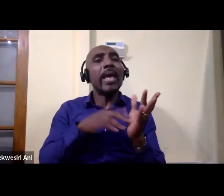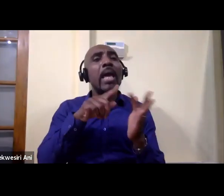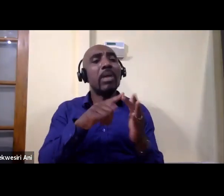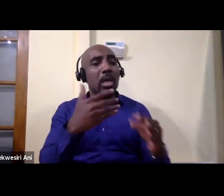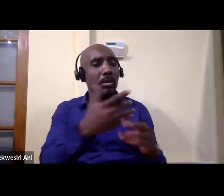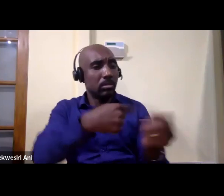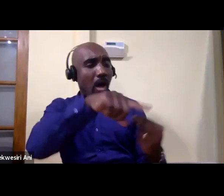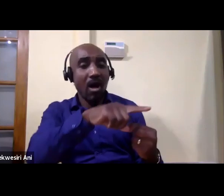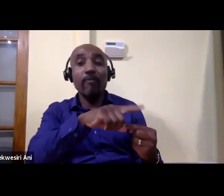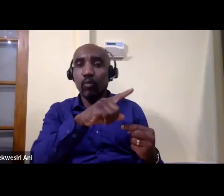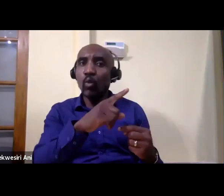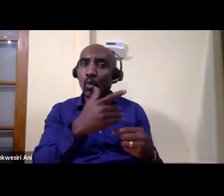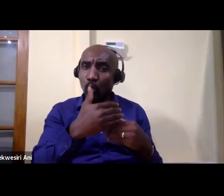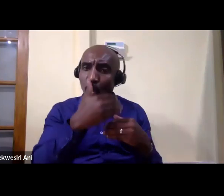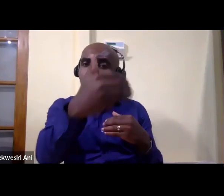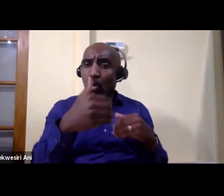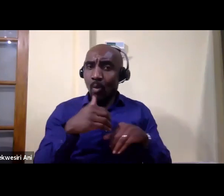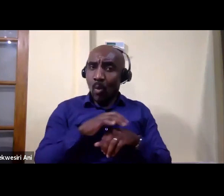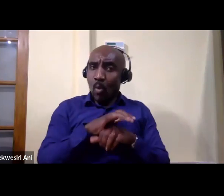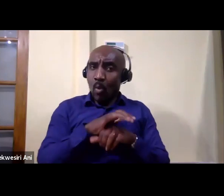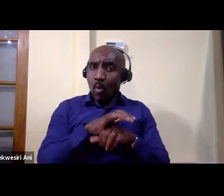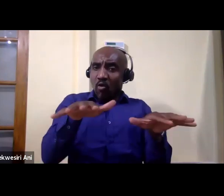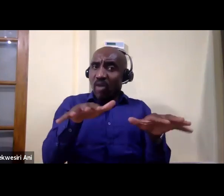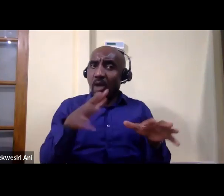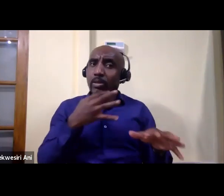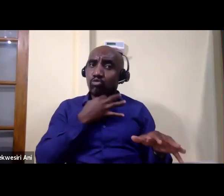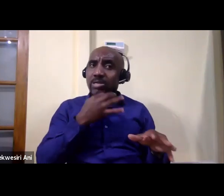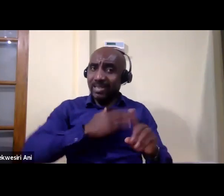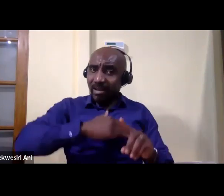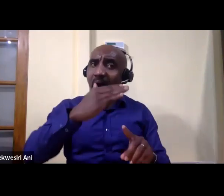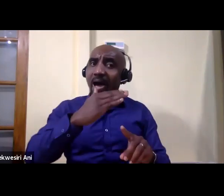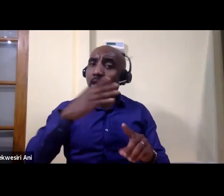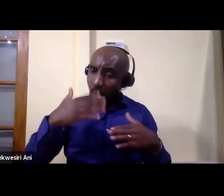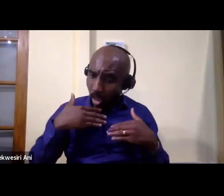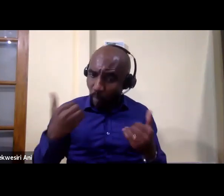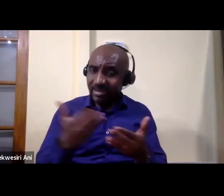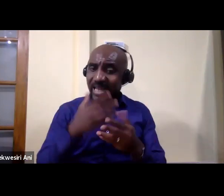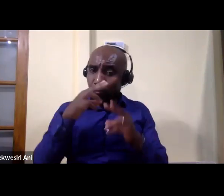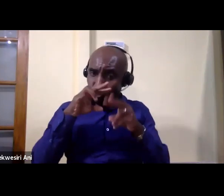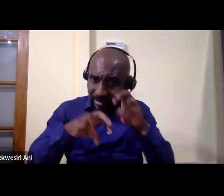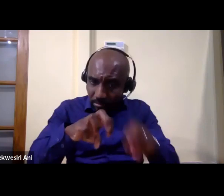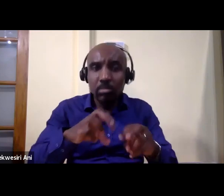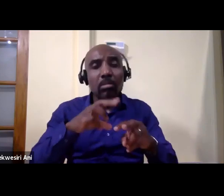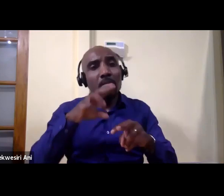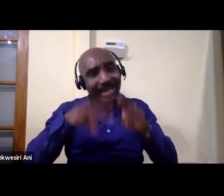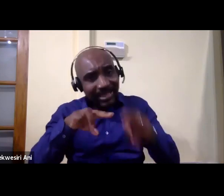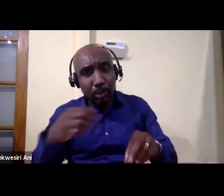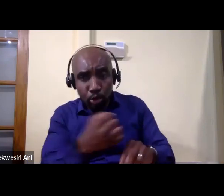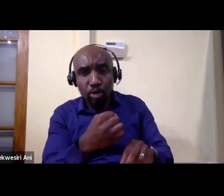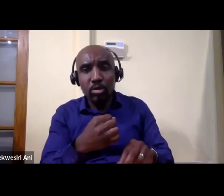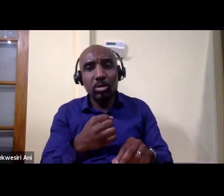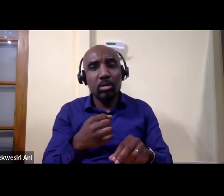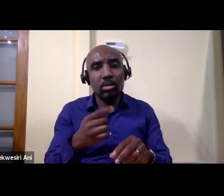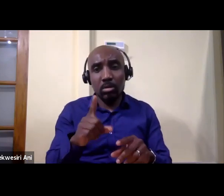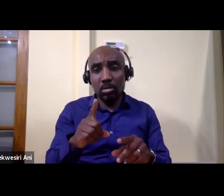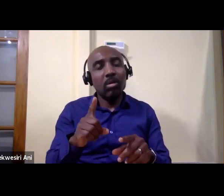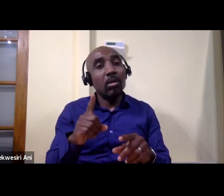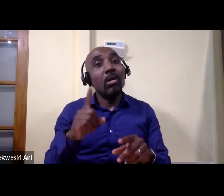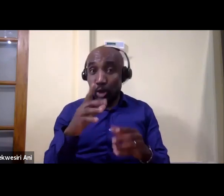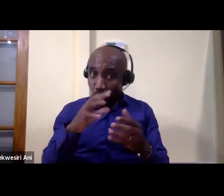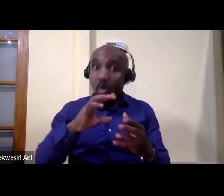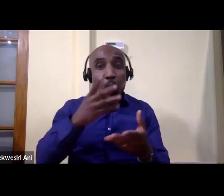to coronavirus in the roles that they do in relation to risk assessments, is saying to people, look, you need to be in your